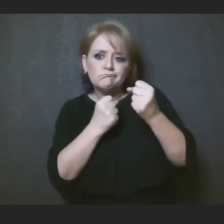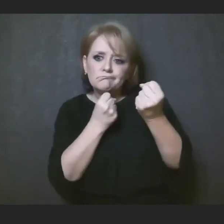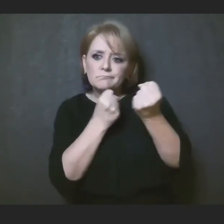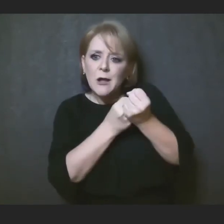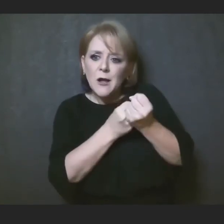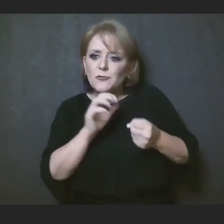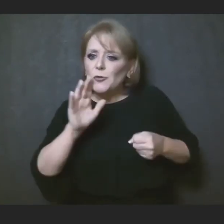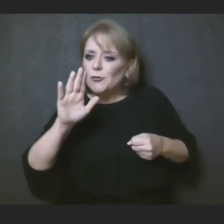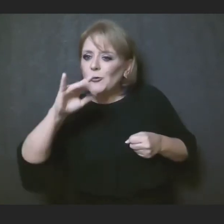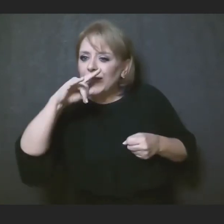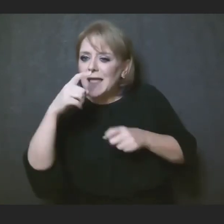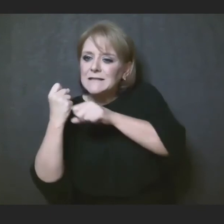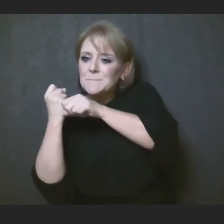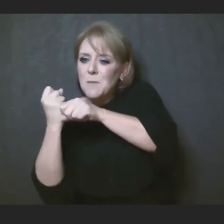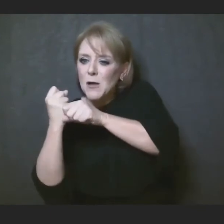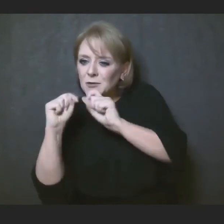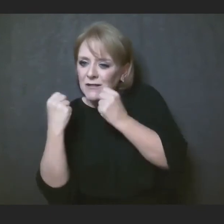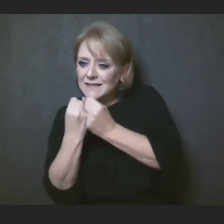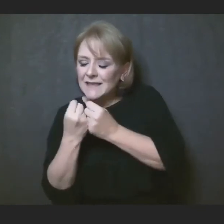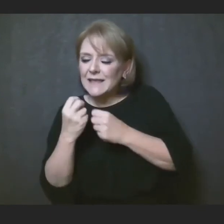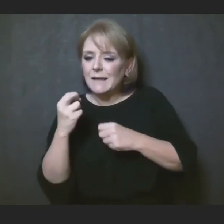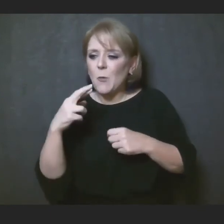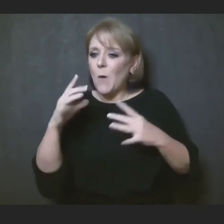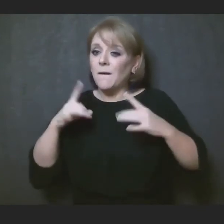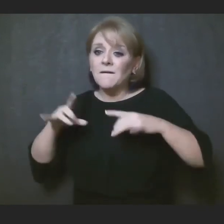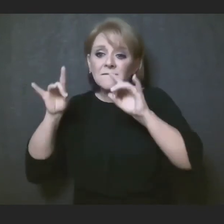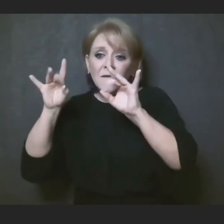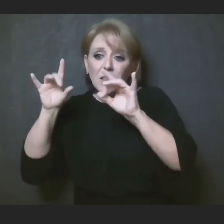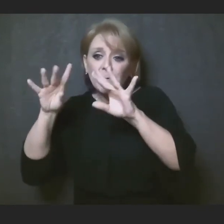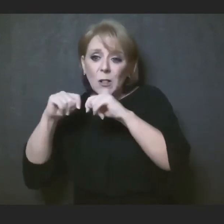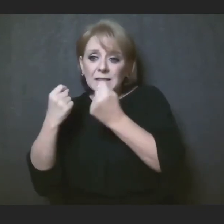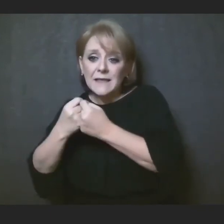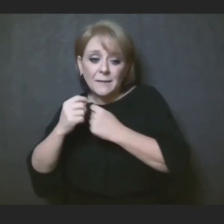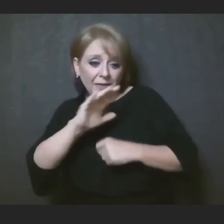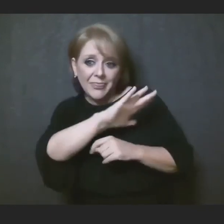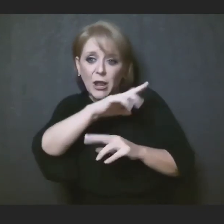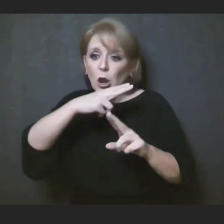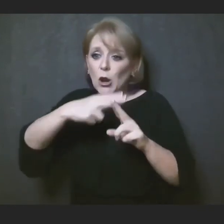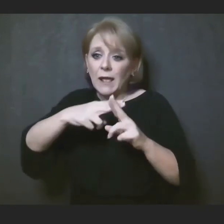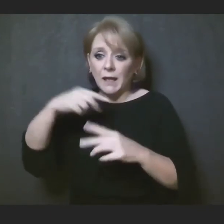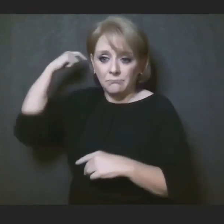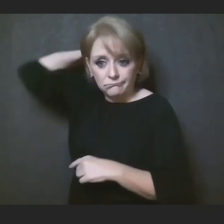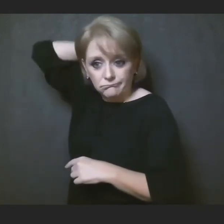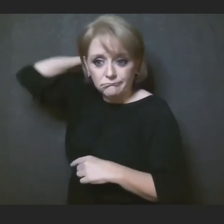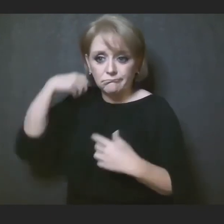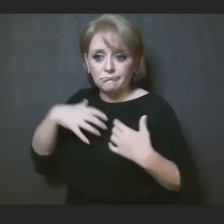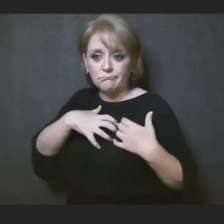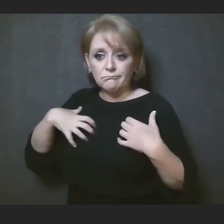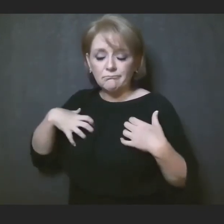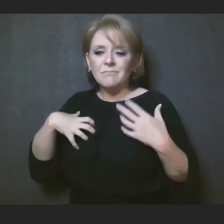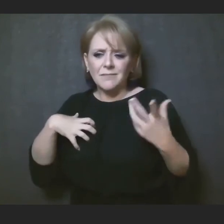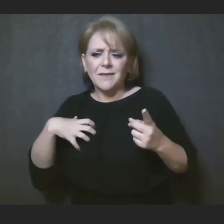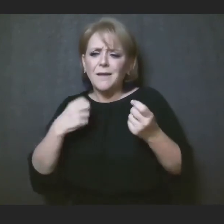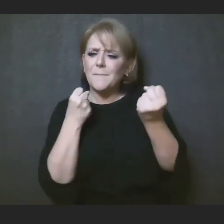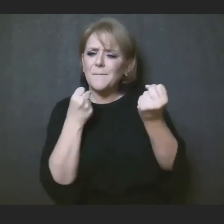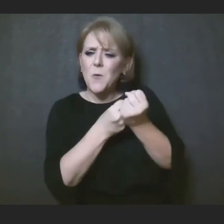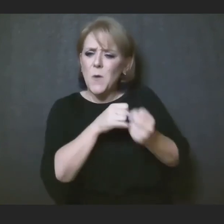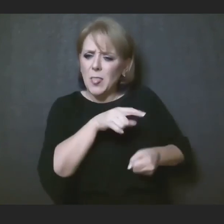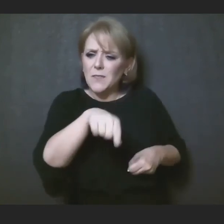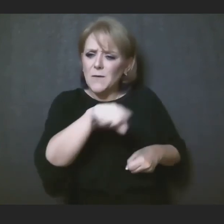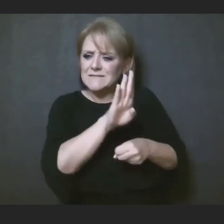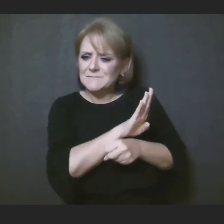baseball team they say sure their names on the jersey they're the same businesses that give you the gift card for the silent auction for